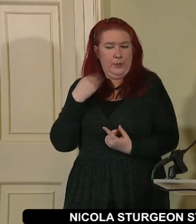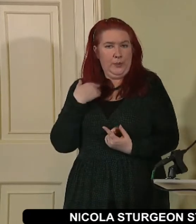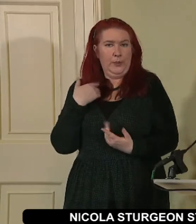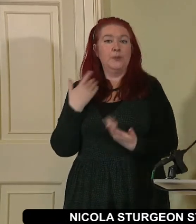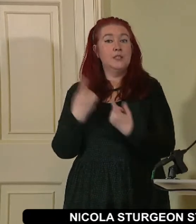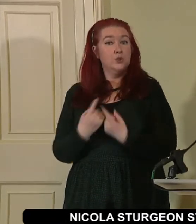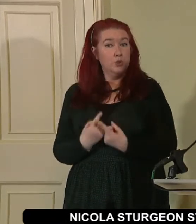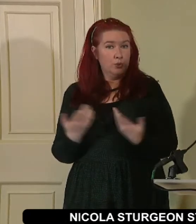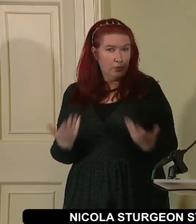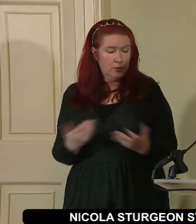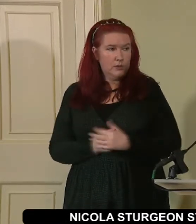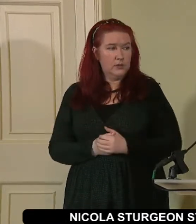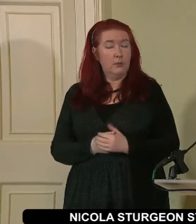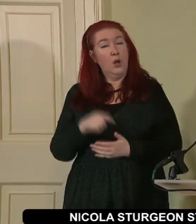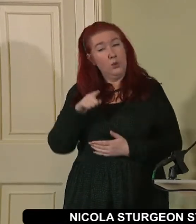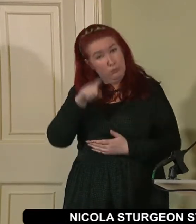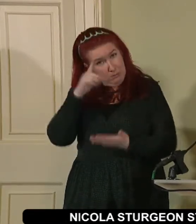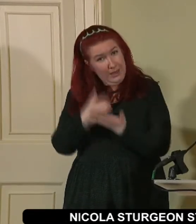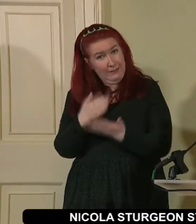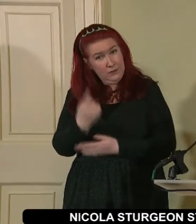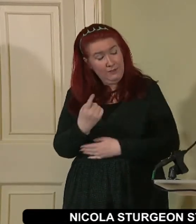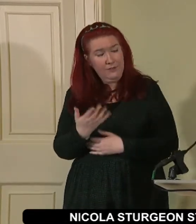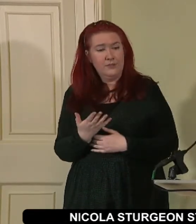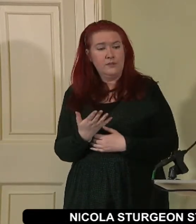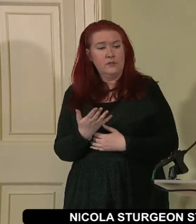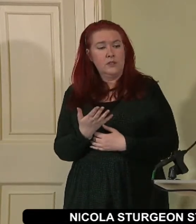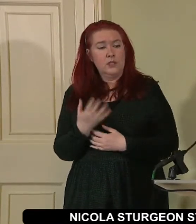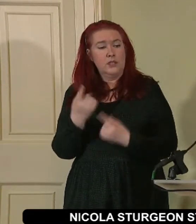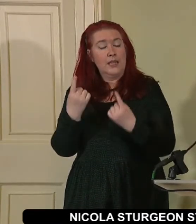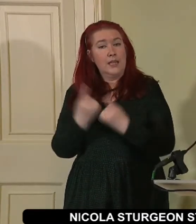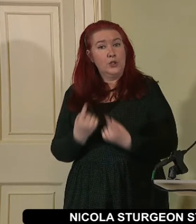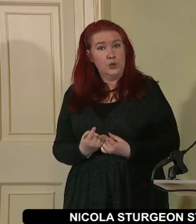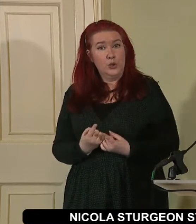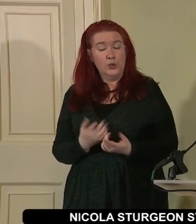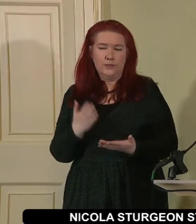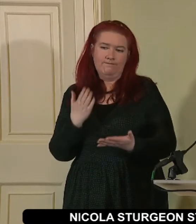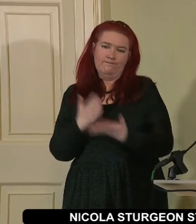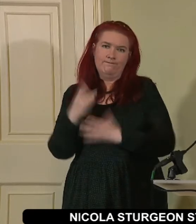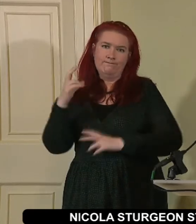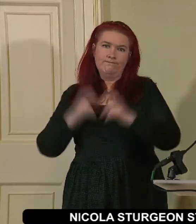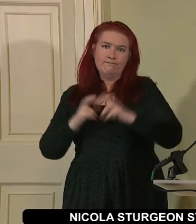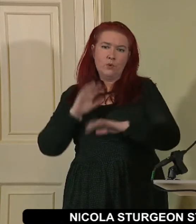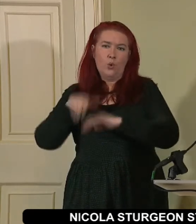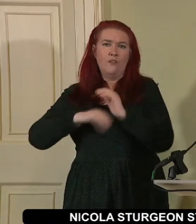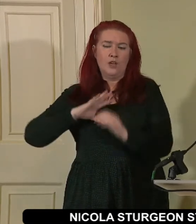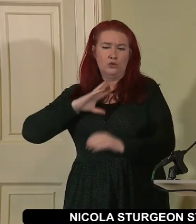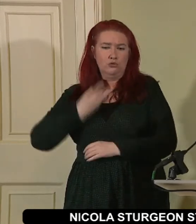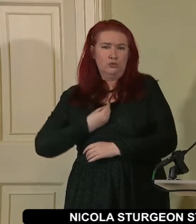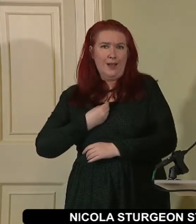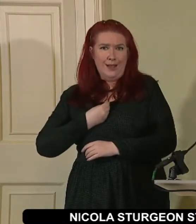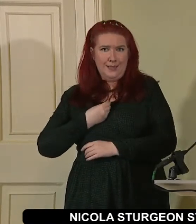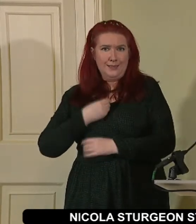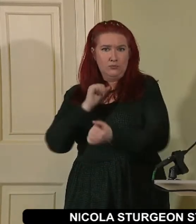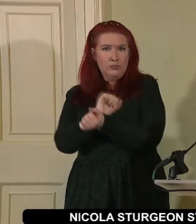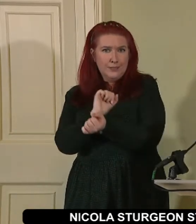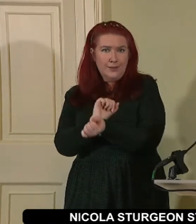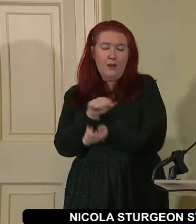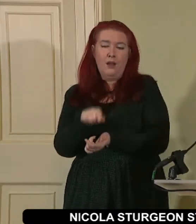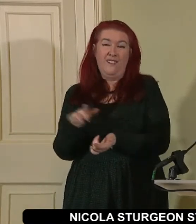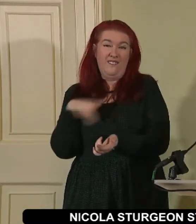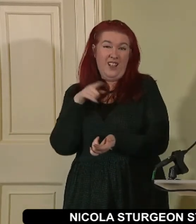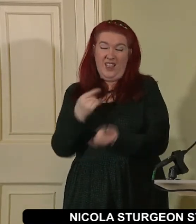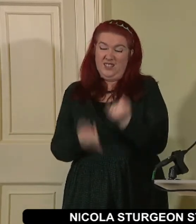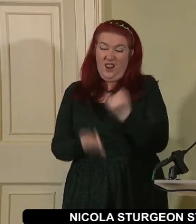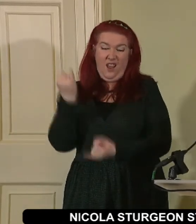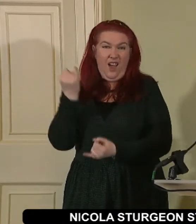couple of months. Do you believe, though, that the issues, and particularly the row around transgender prisoners, was the straw that broke the